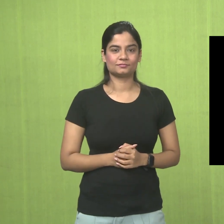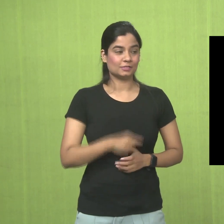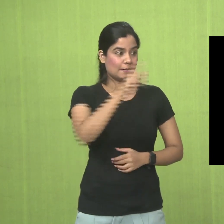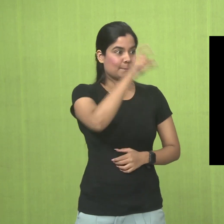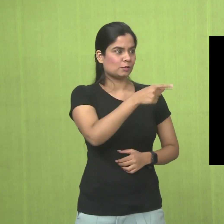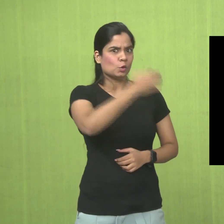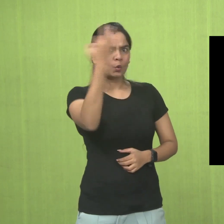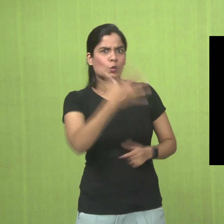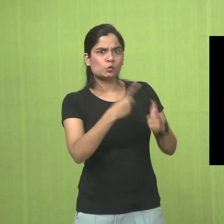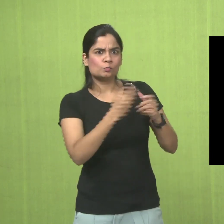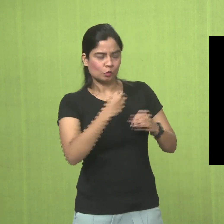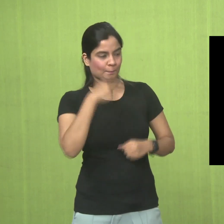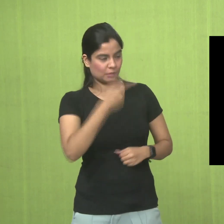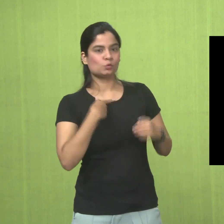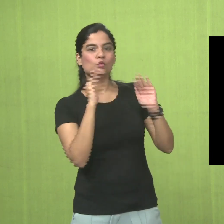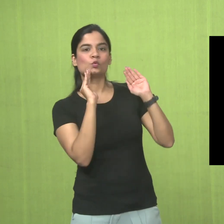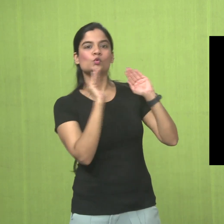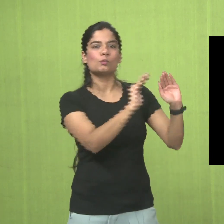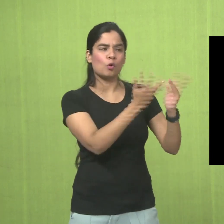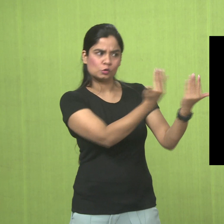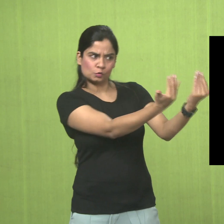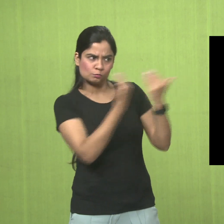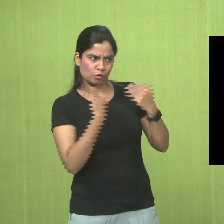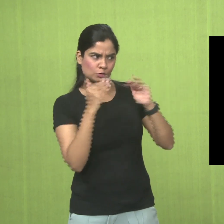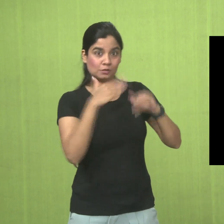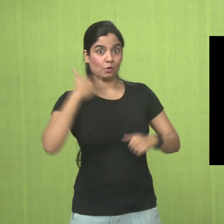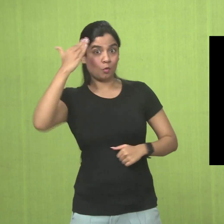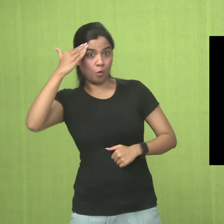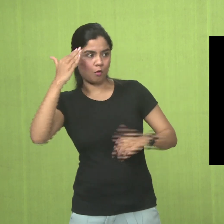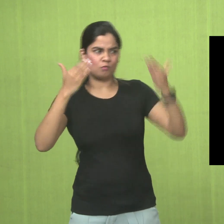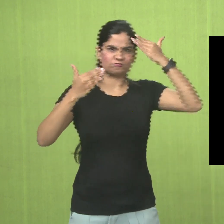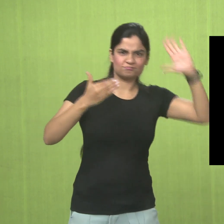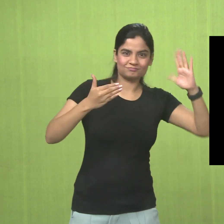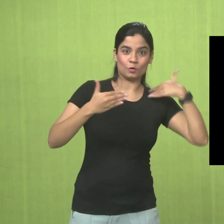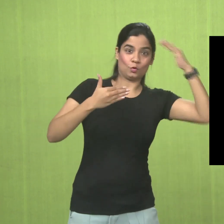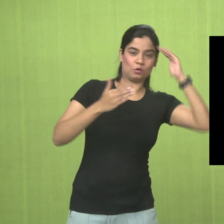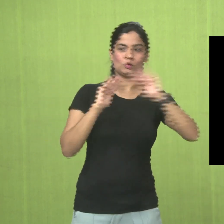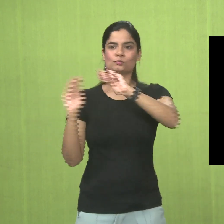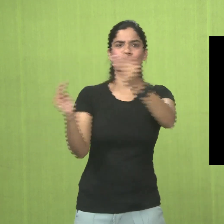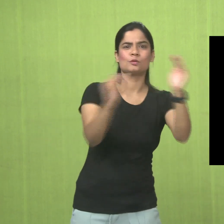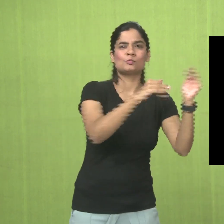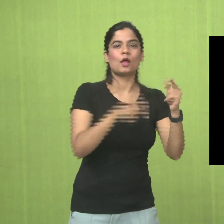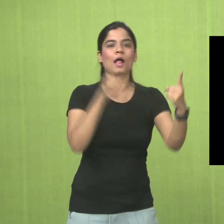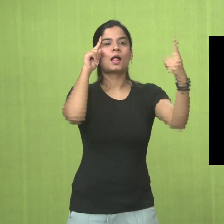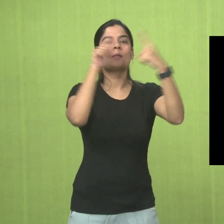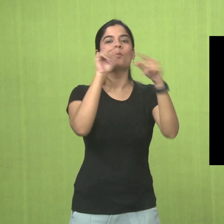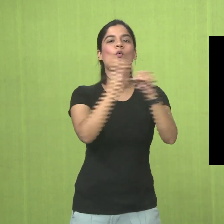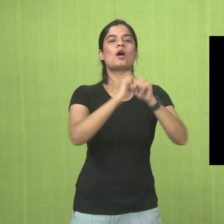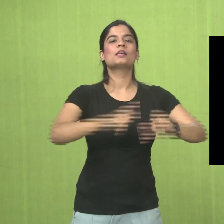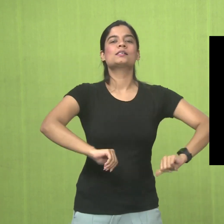Maybe there's someone who's new at work, providing support, supporting in each other at work for a successful task